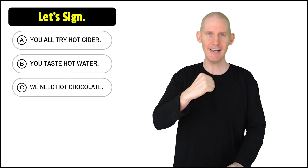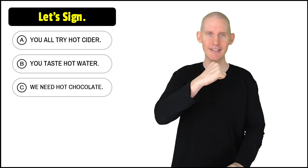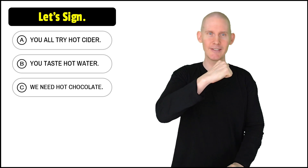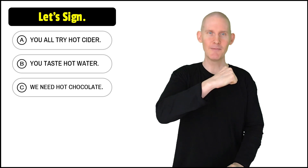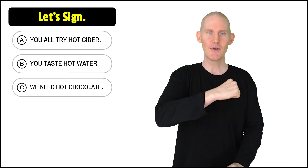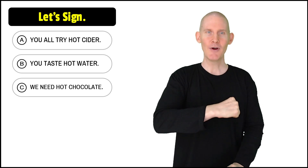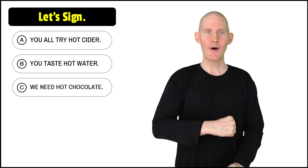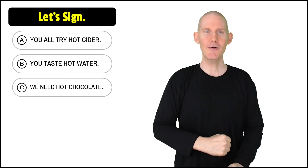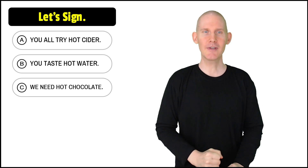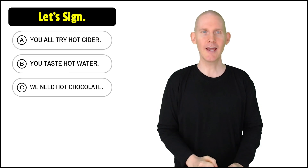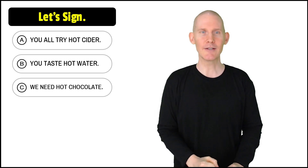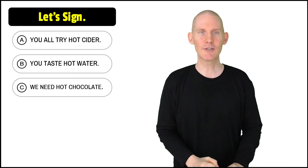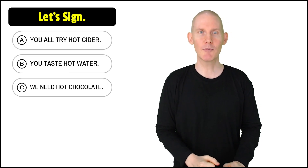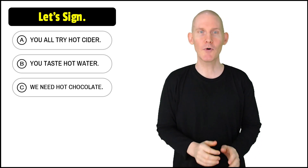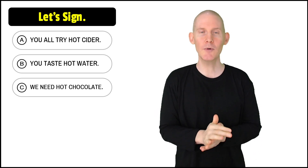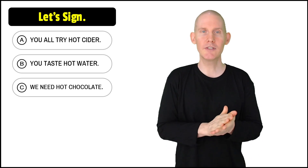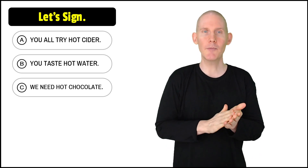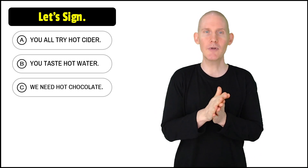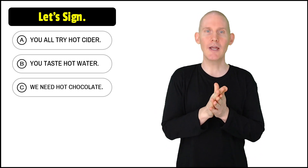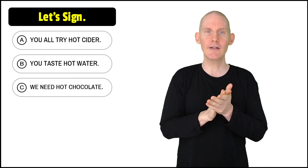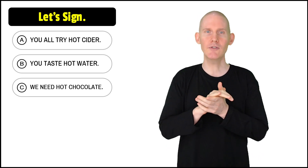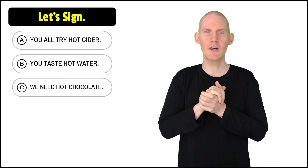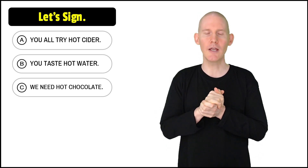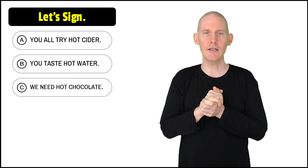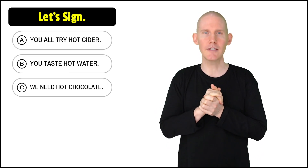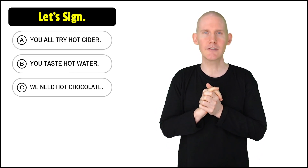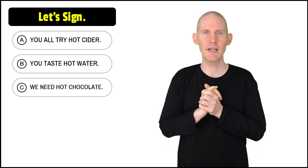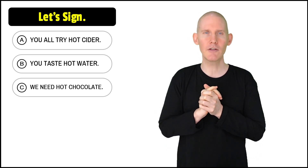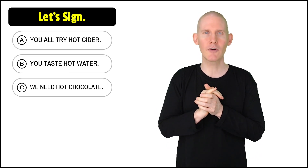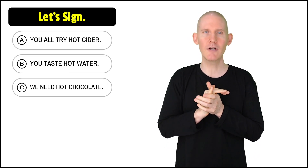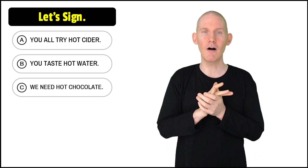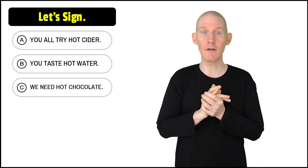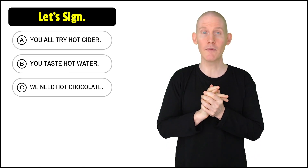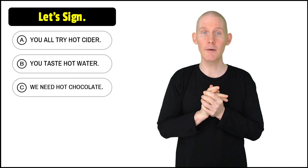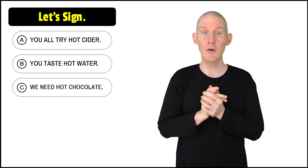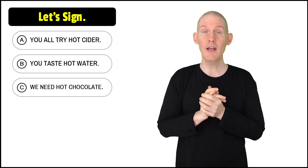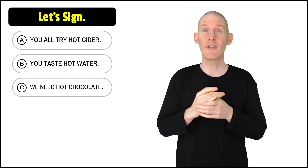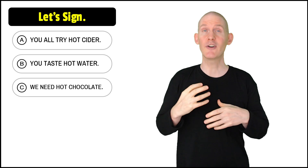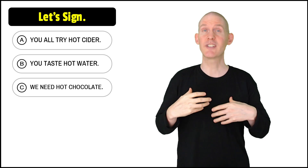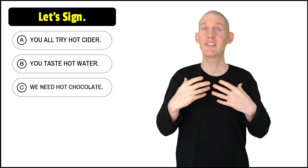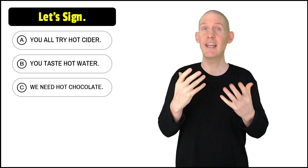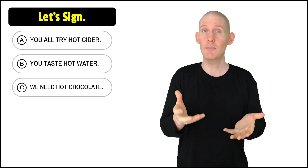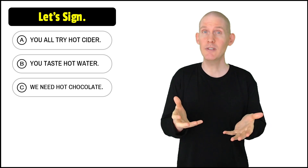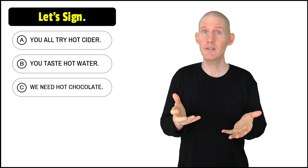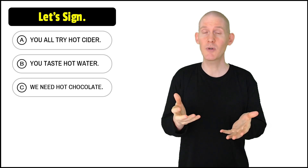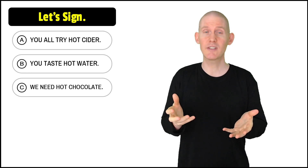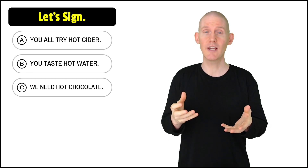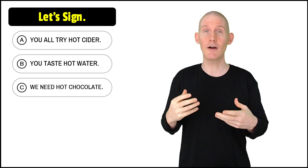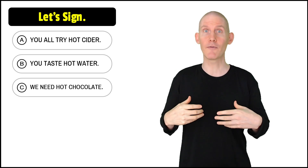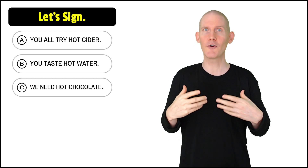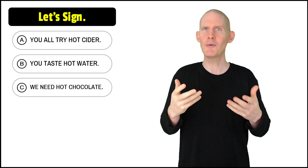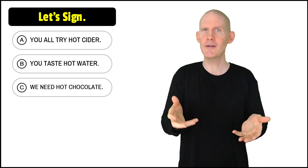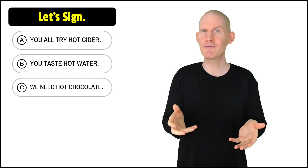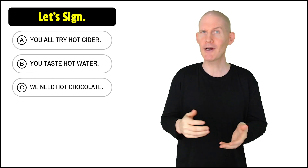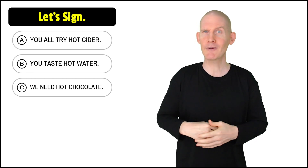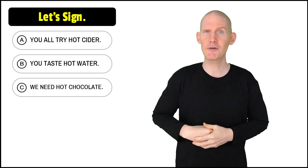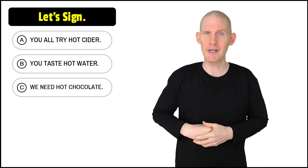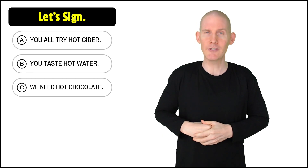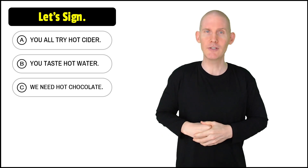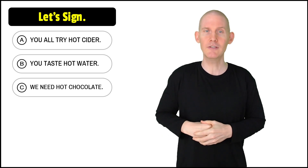Yes. Okay, so before we jump into answer A, let's take a look at all of them. There are statements. We could say affirmative declarations.